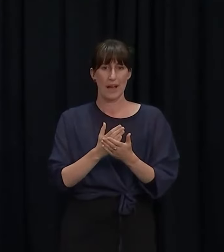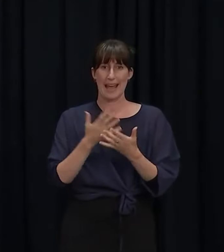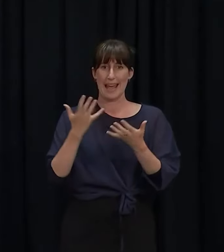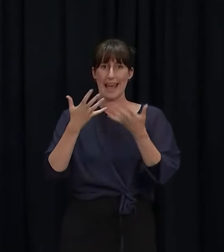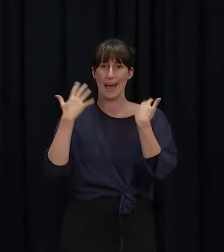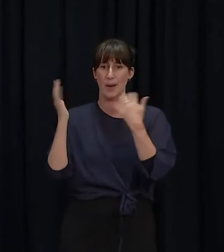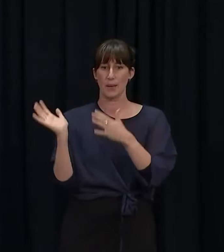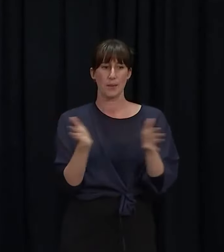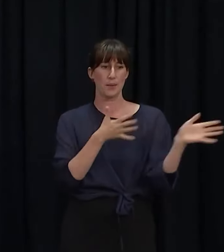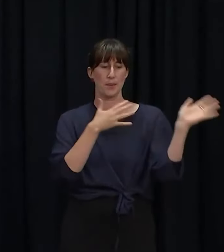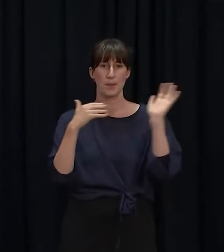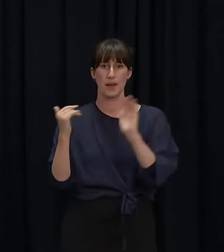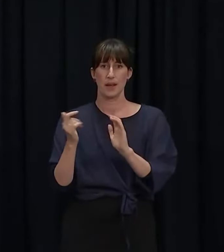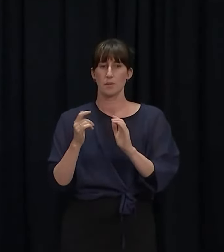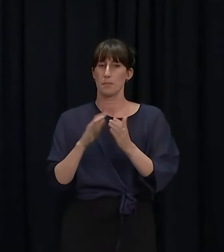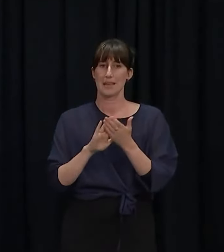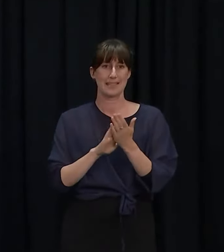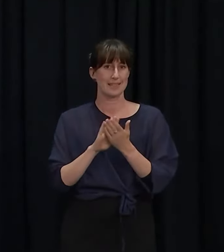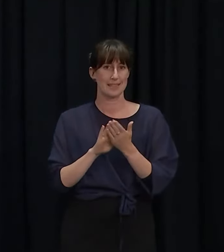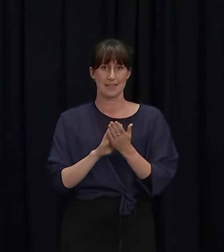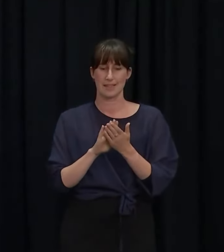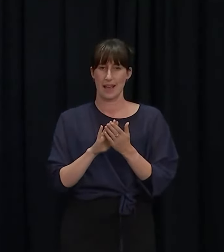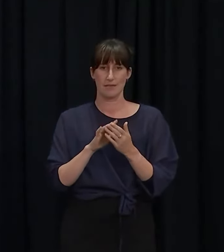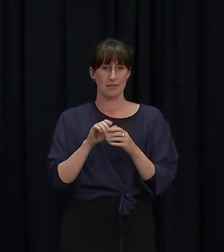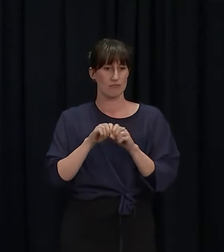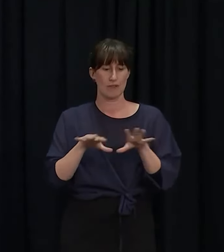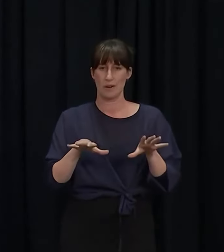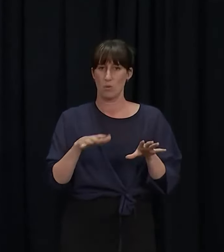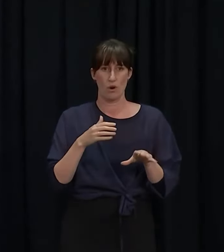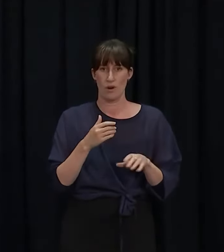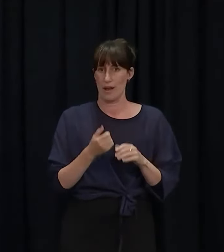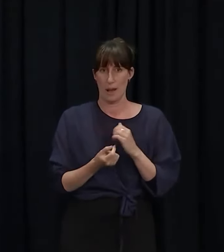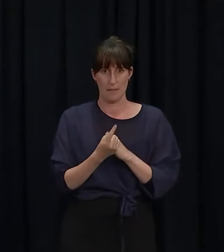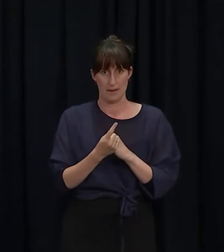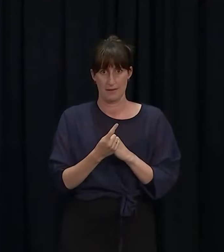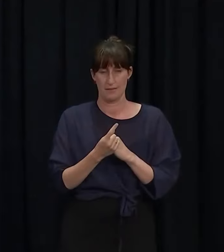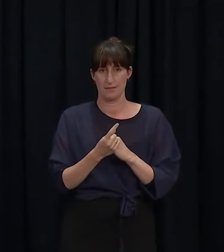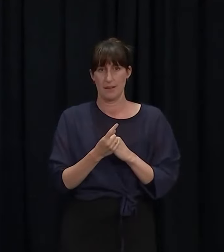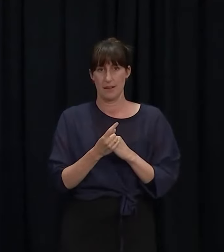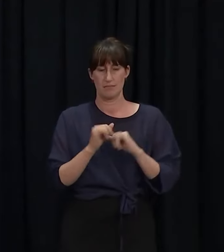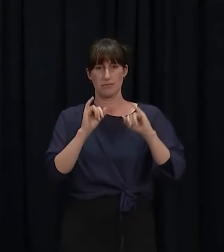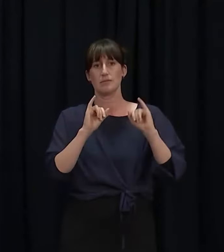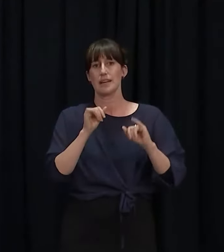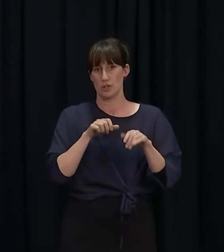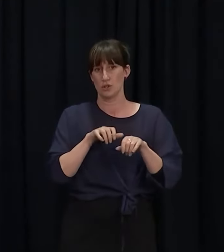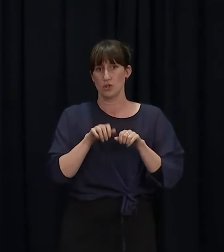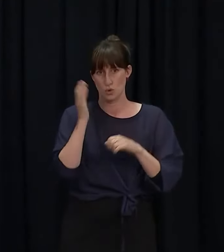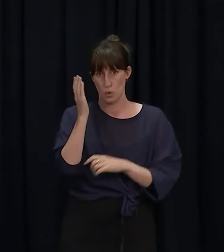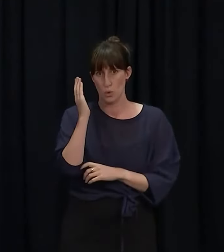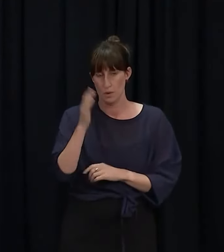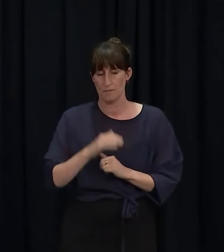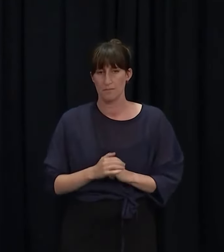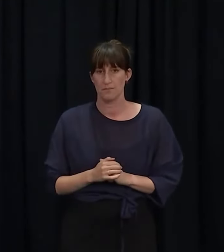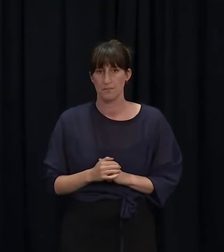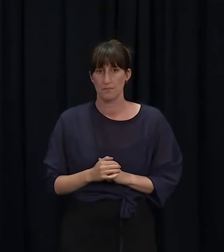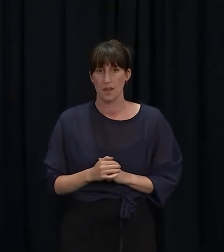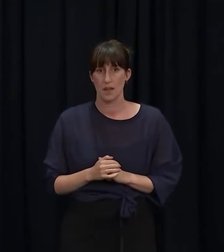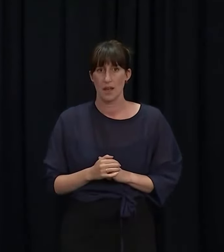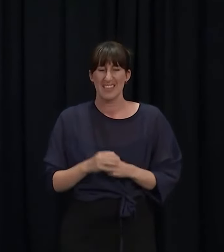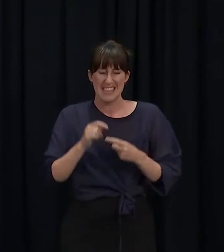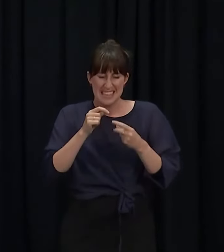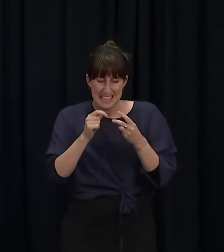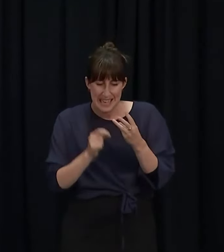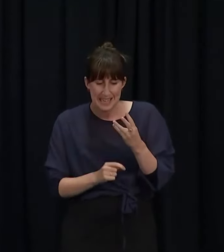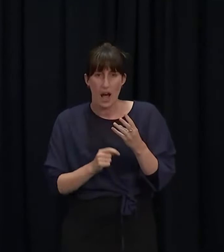the spread of Omicron within the school environment. It's a summary of today's decisions. Ultimately, though, you'll hear the